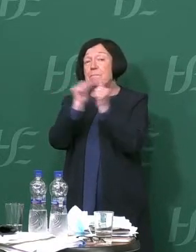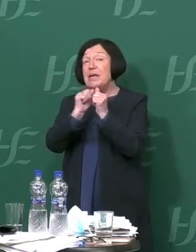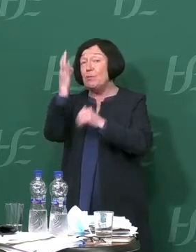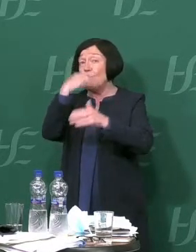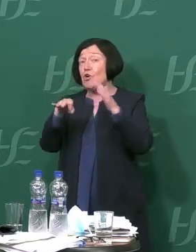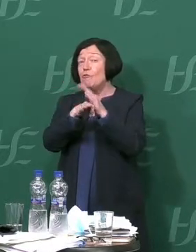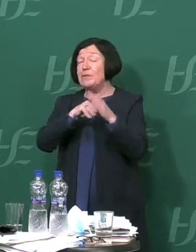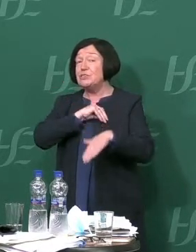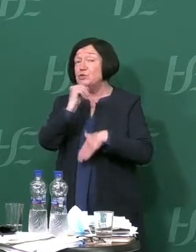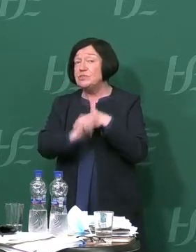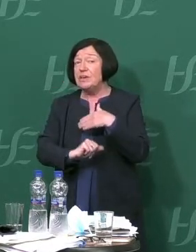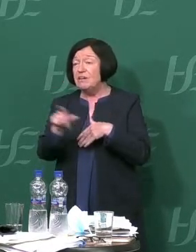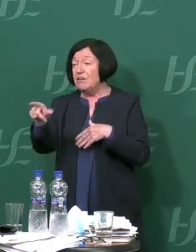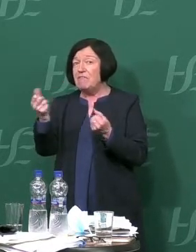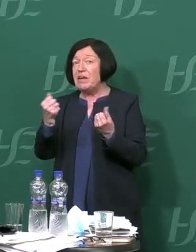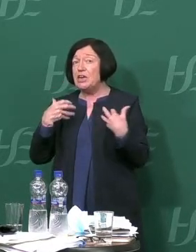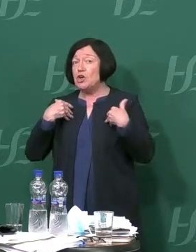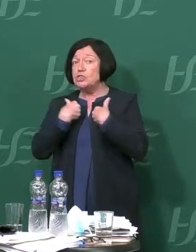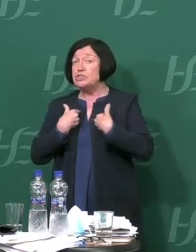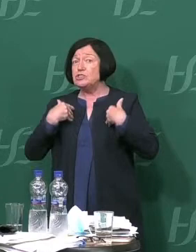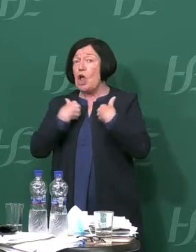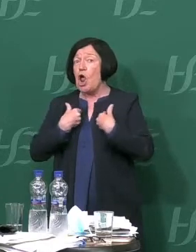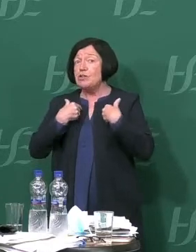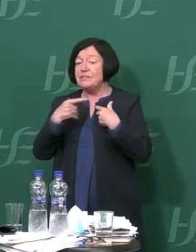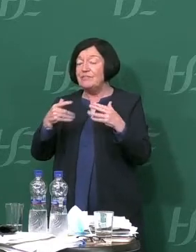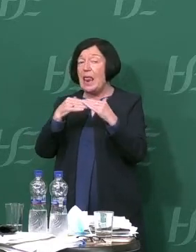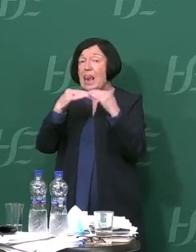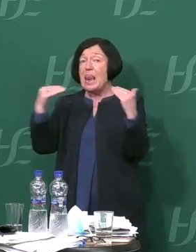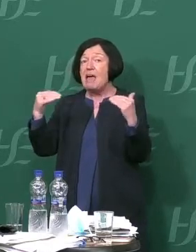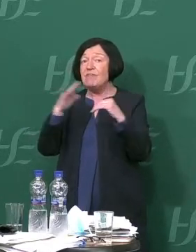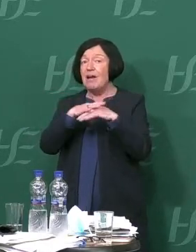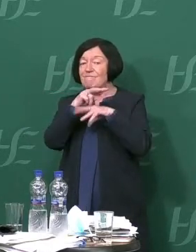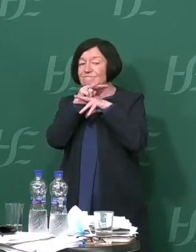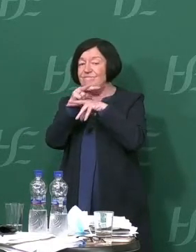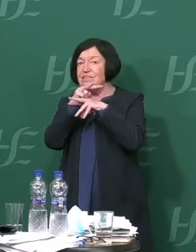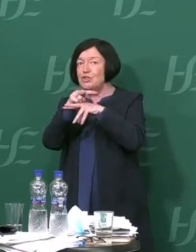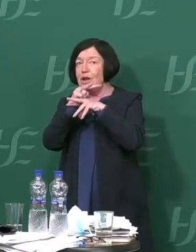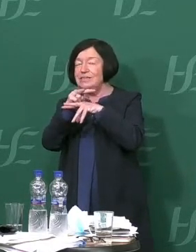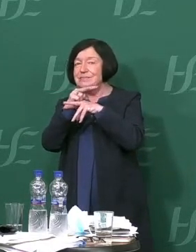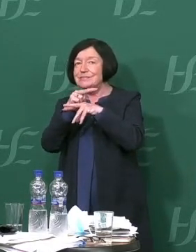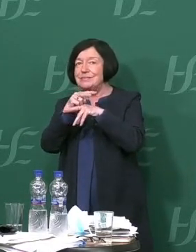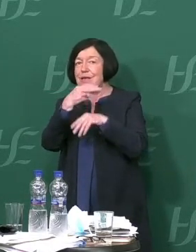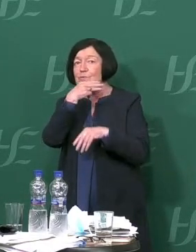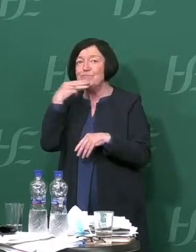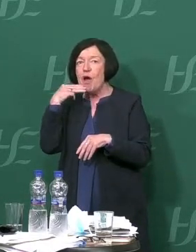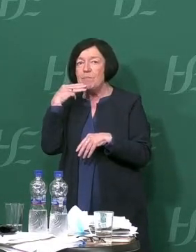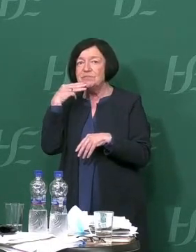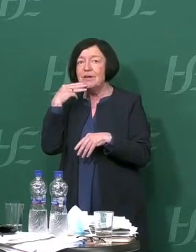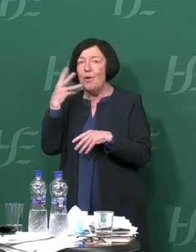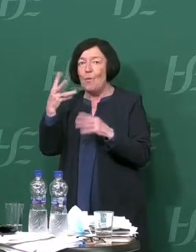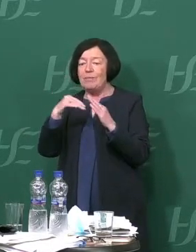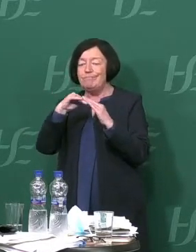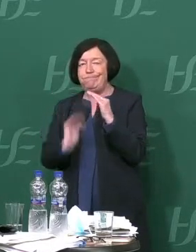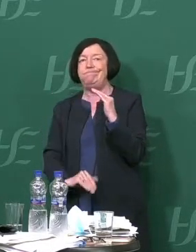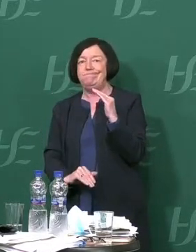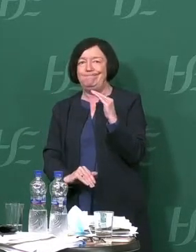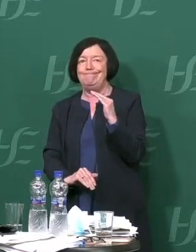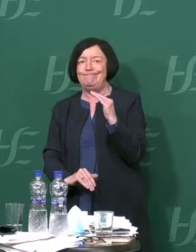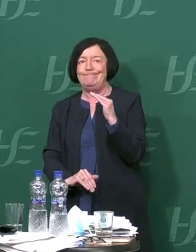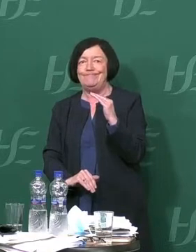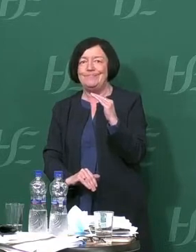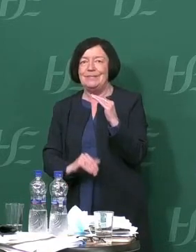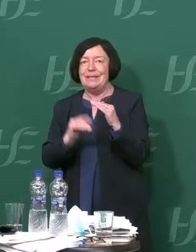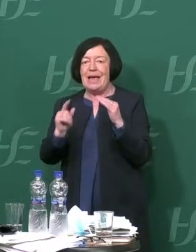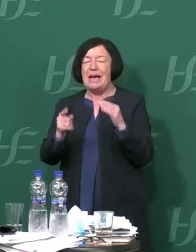government today, do you have any concerns that the level of vigilance that was promised will fall off as